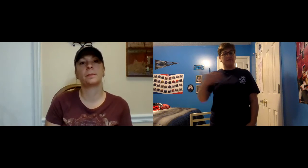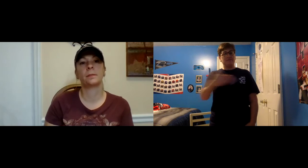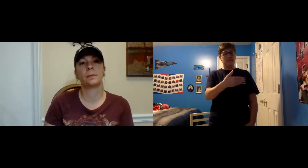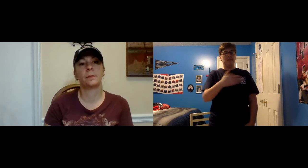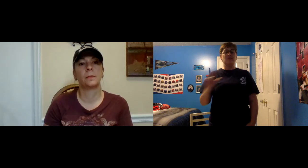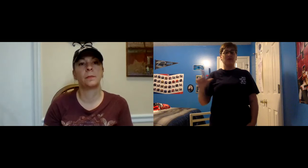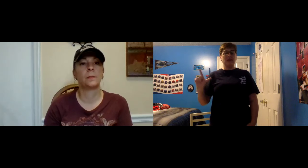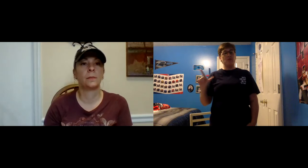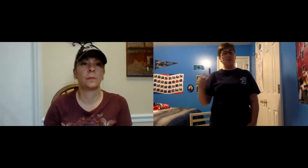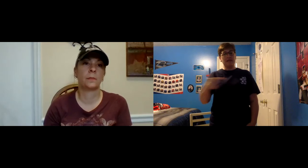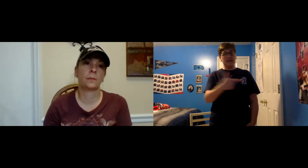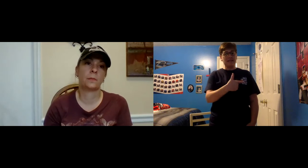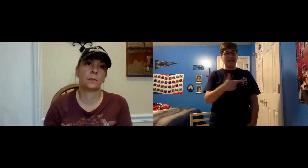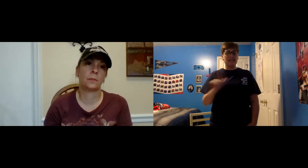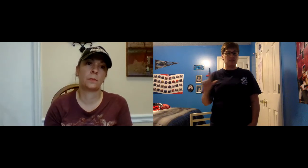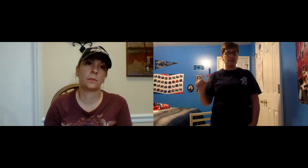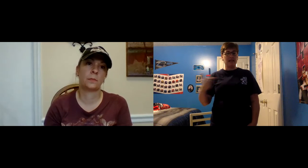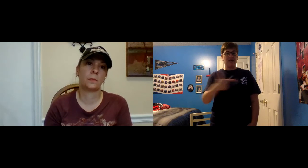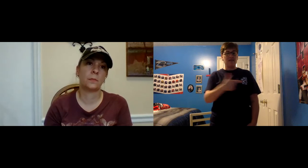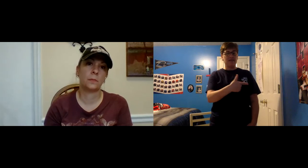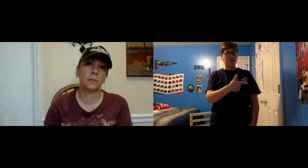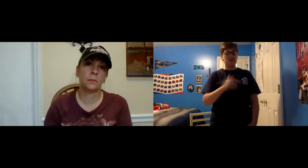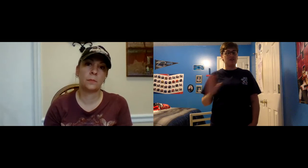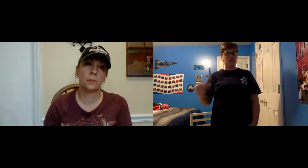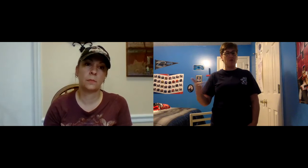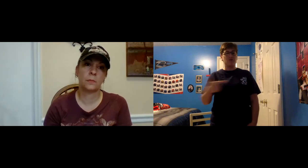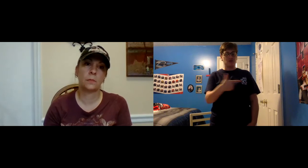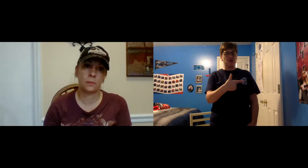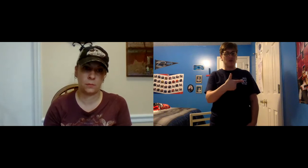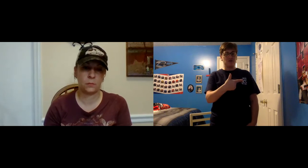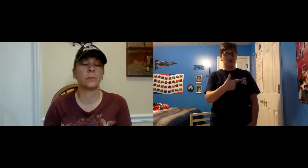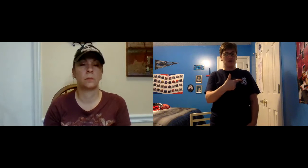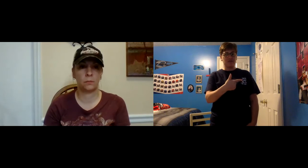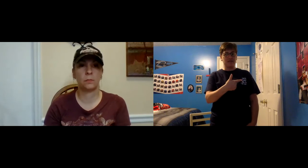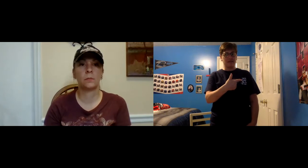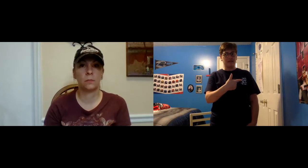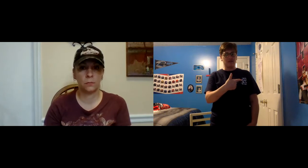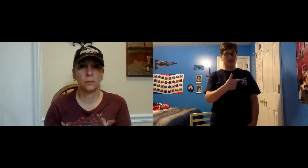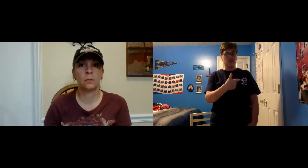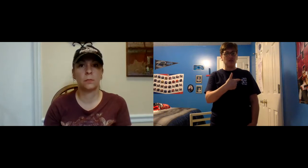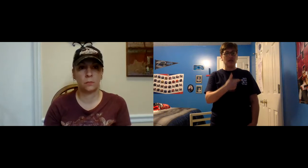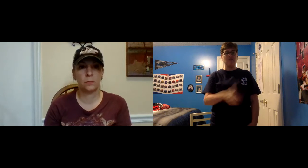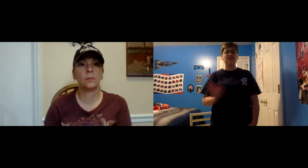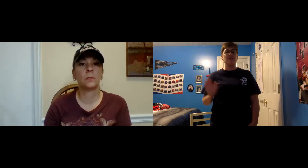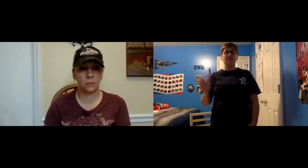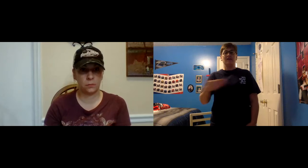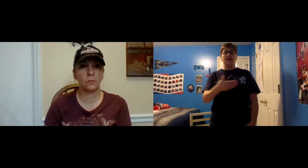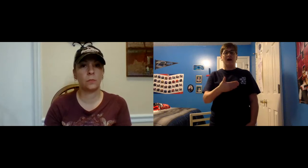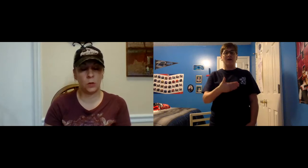So, you know, so it would be nice, I guess, to put the L in there just to show for sure you understood I'm saying that you're going to turn